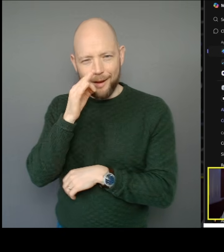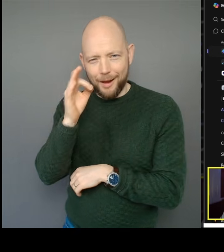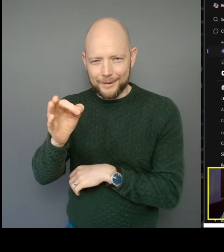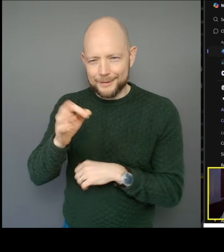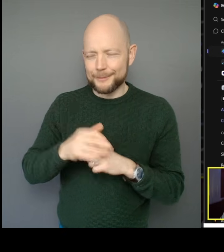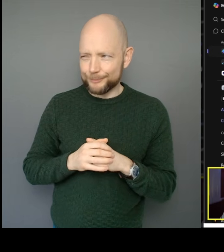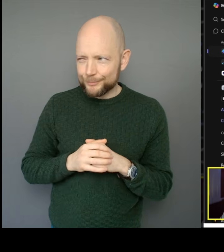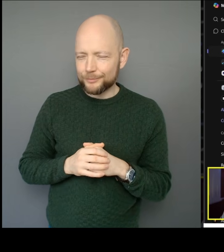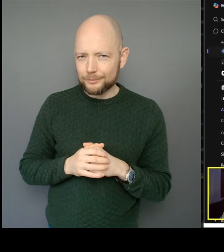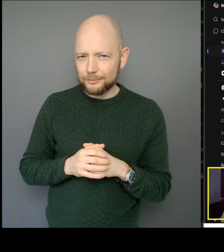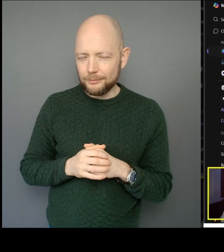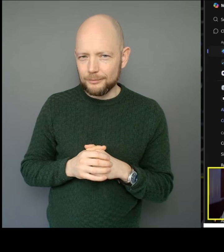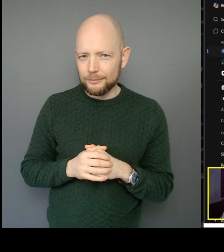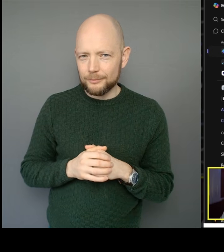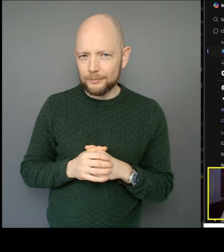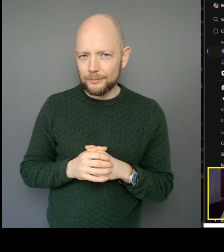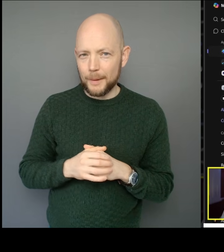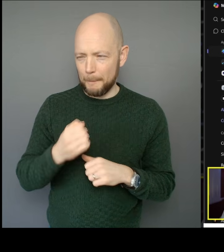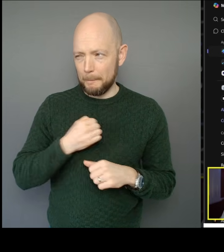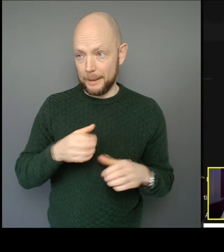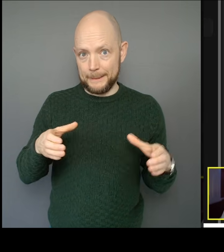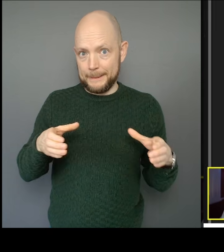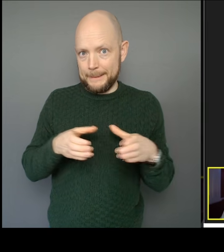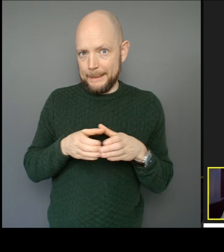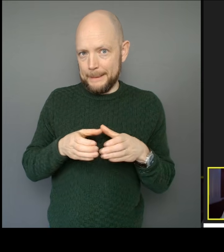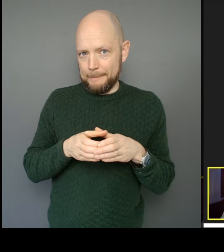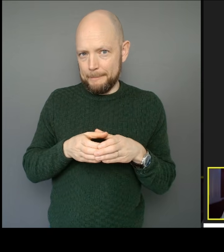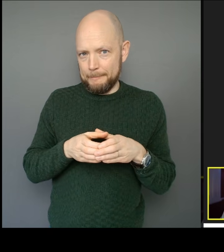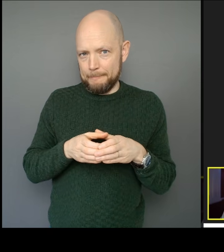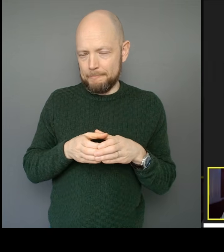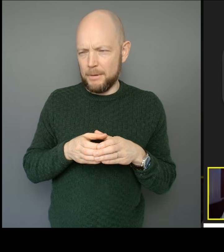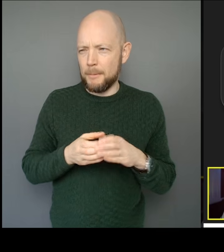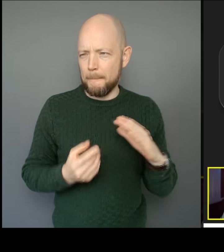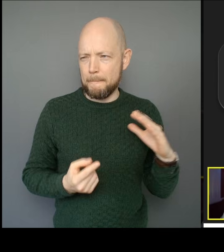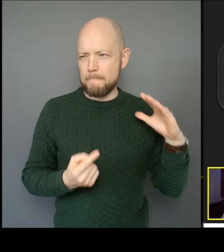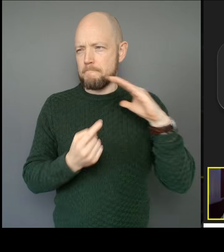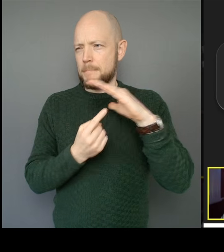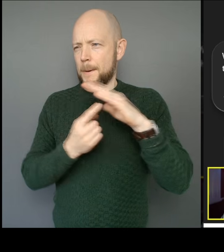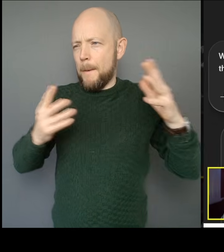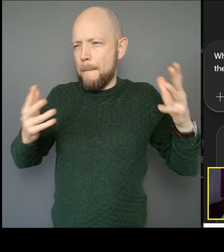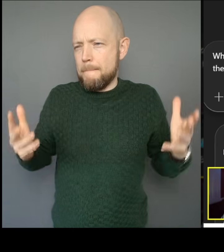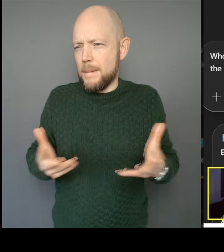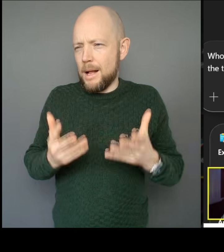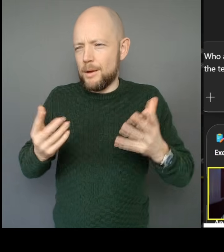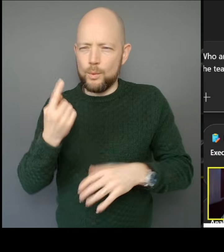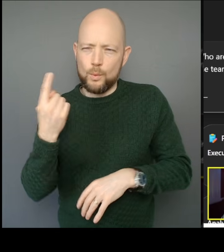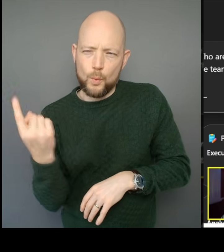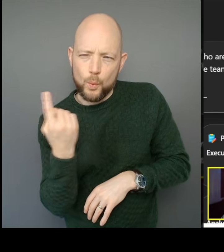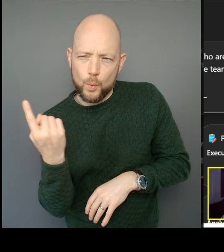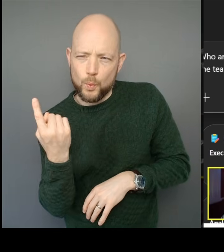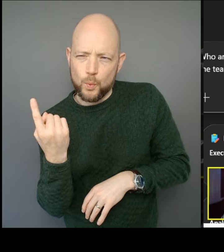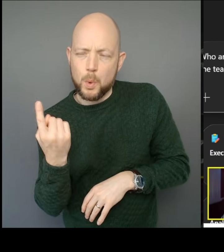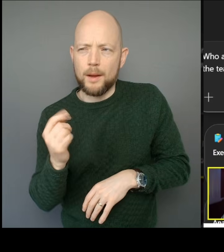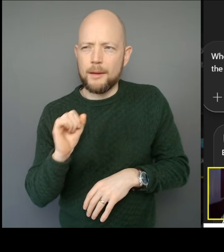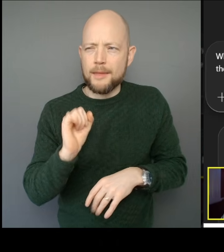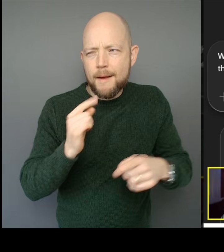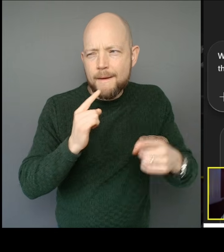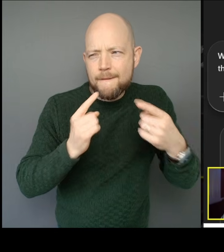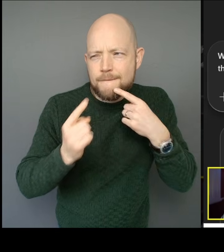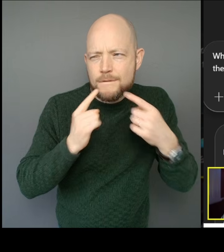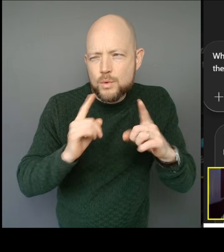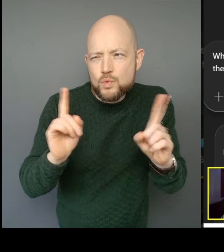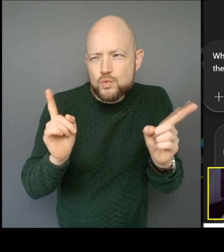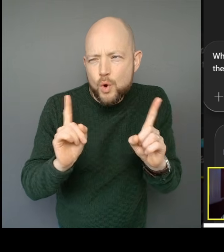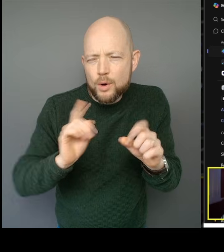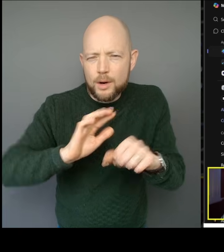research perspective. Who are the main players on the Blue Jays team and what are their stats, including how long